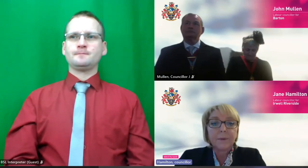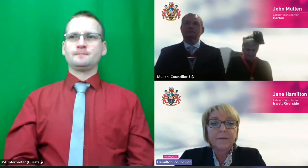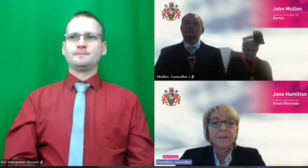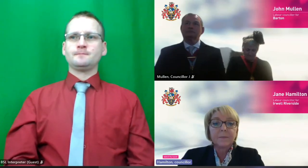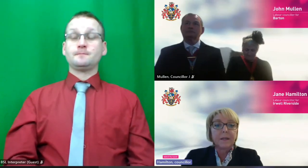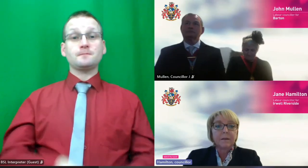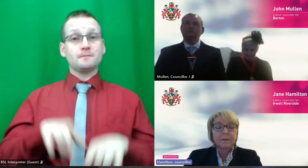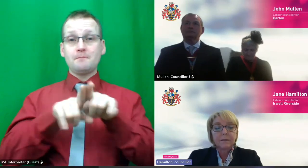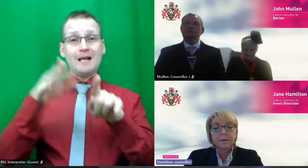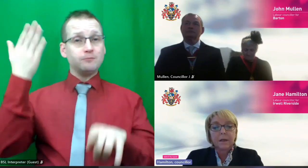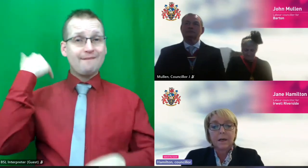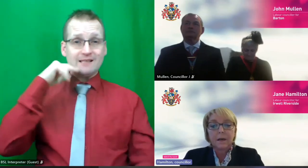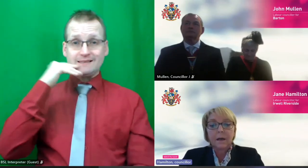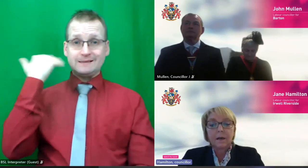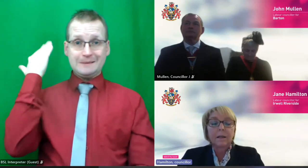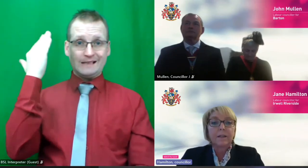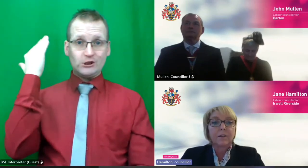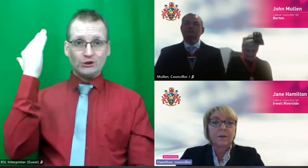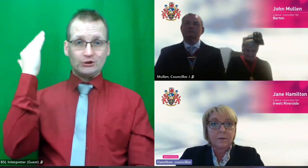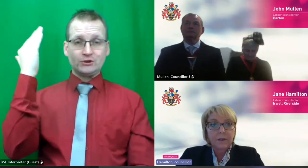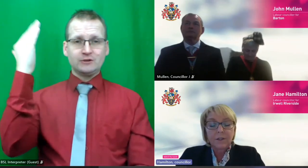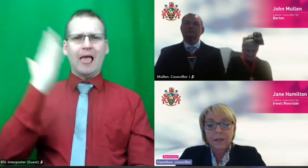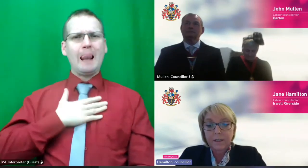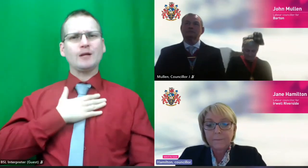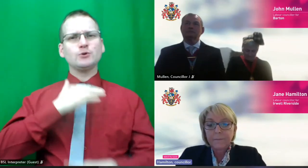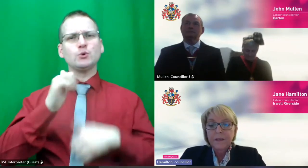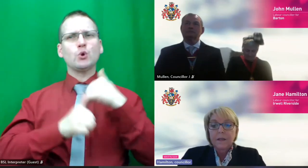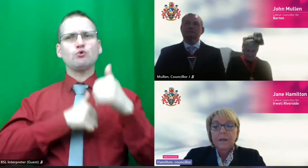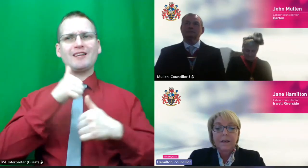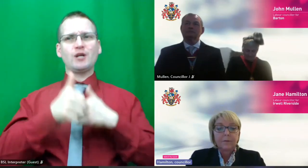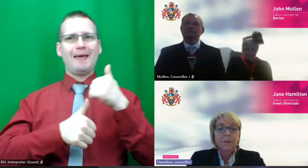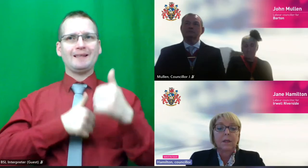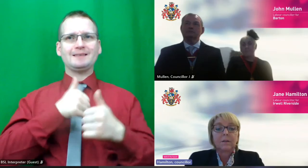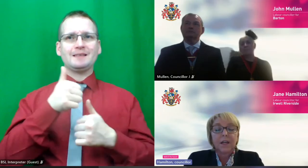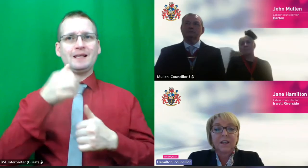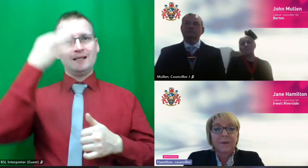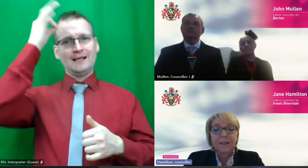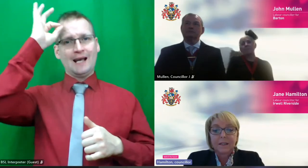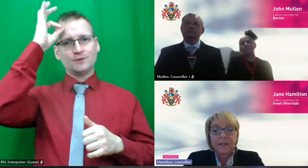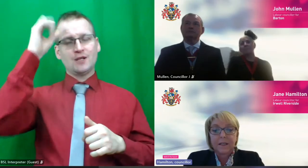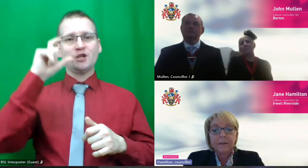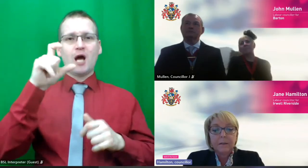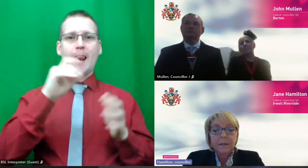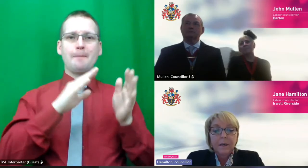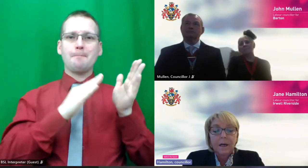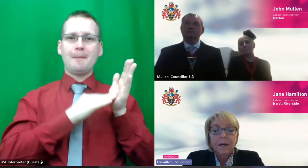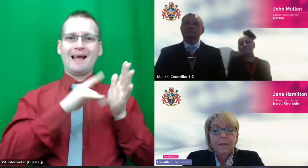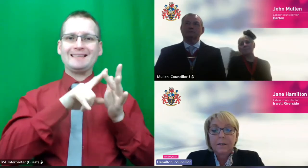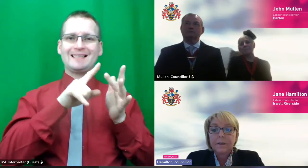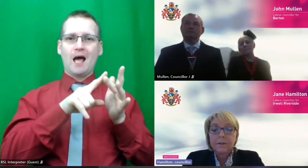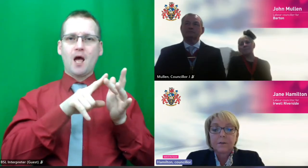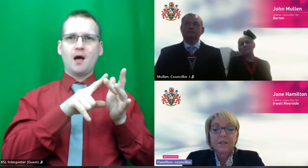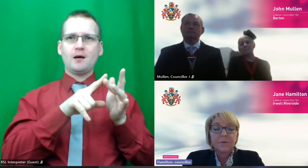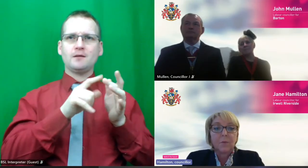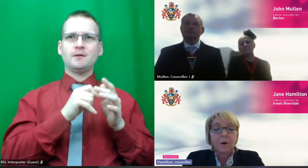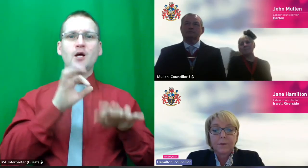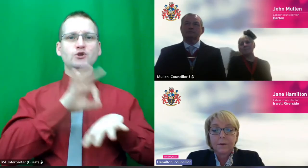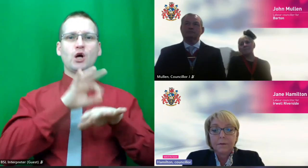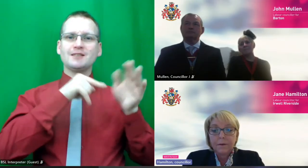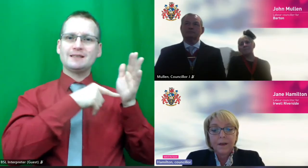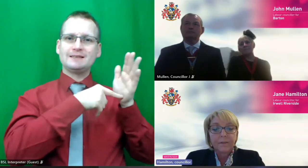Like previous speakers, I'd like to congratulate Councillor Charlie McIntyre and Dr.